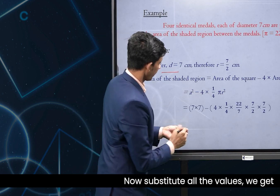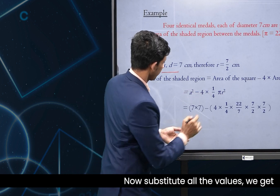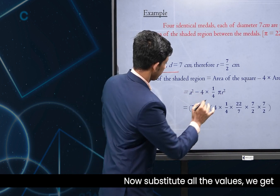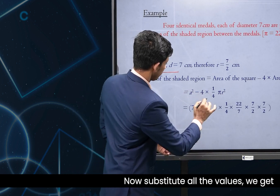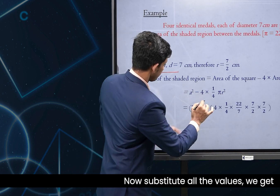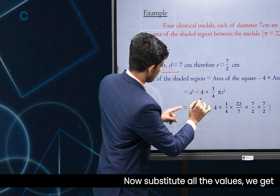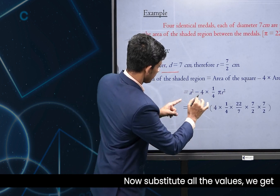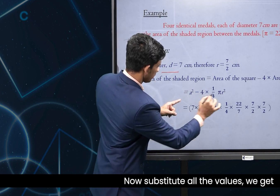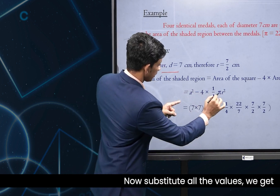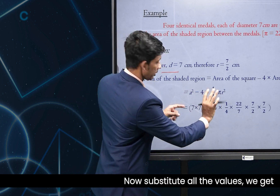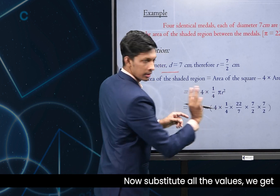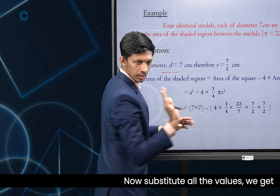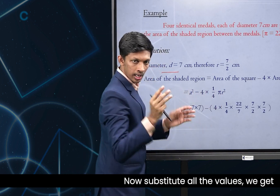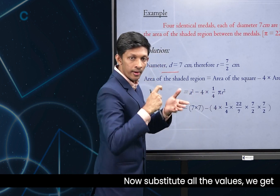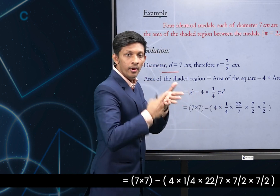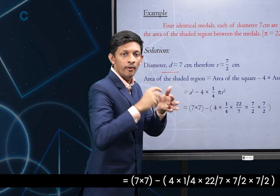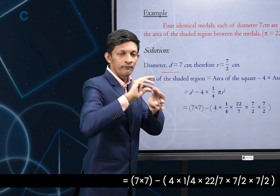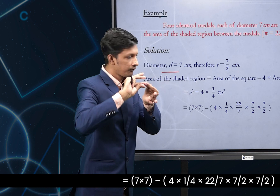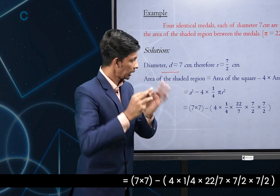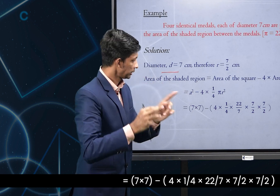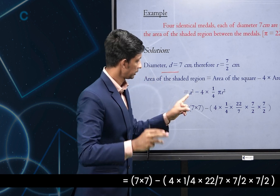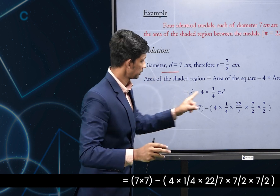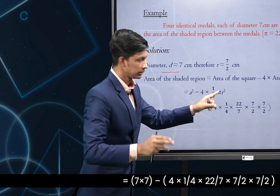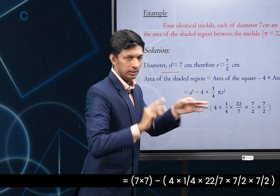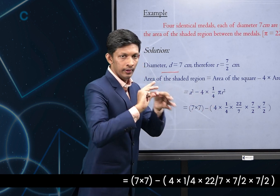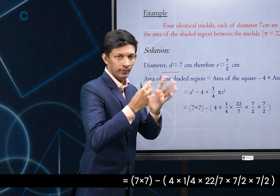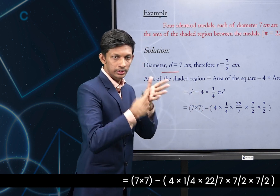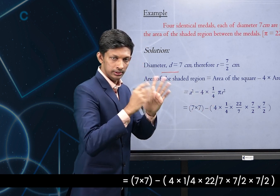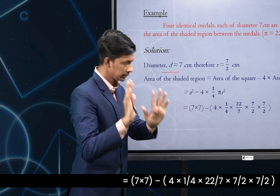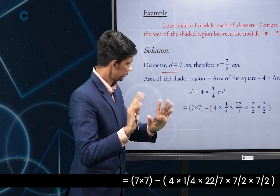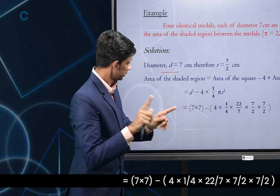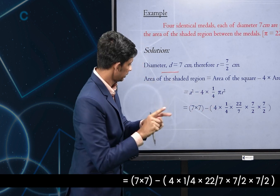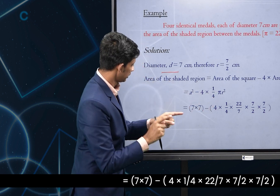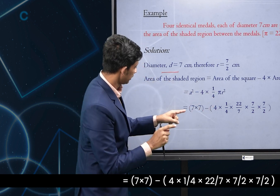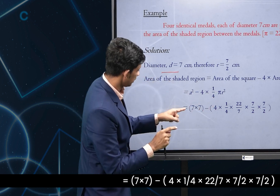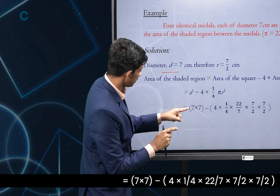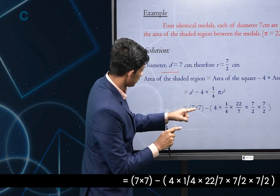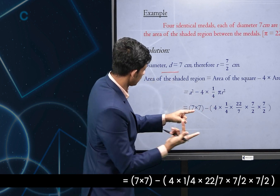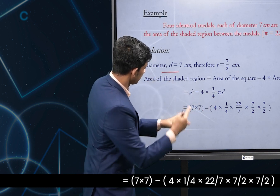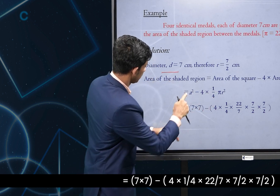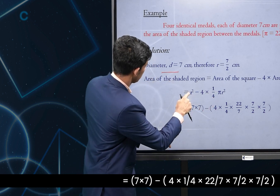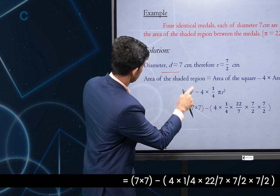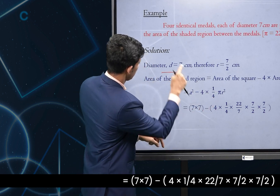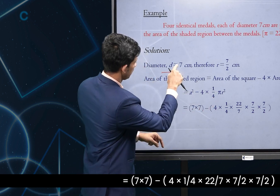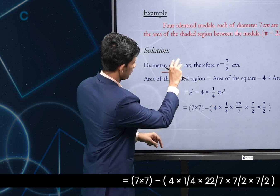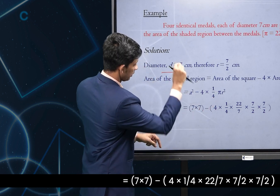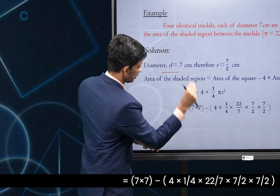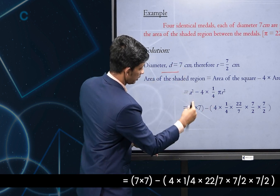Now substitute all the values. We get 7 into 7 minus 4 into 1 by